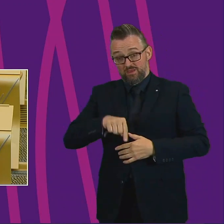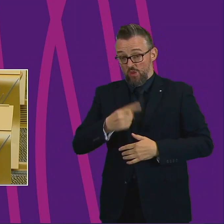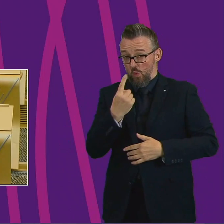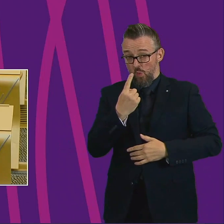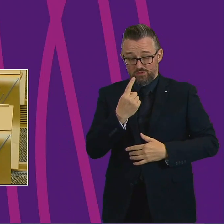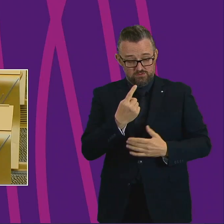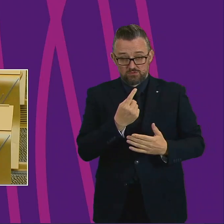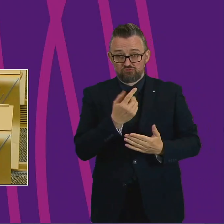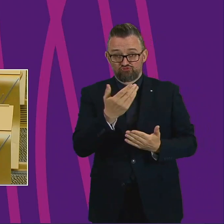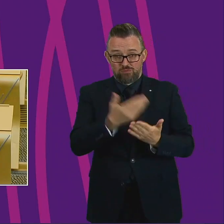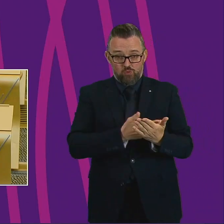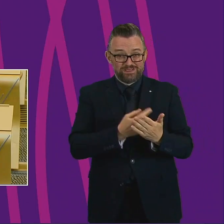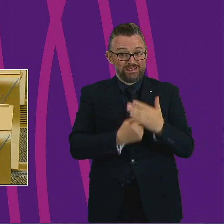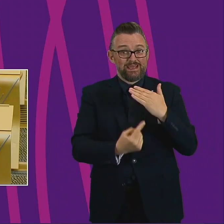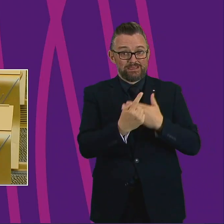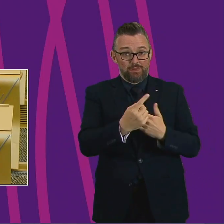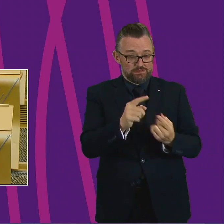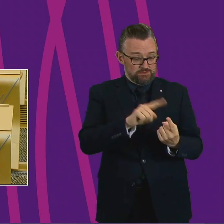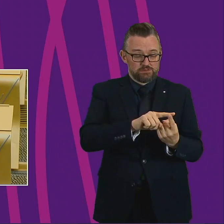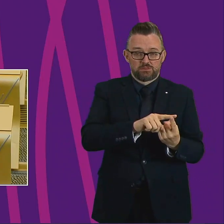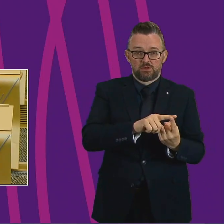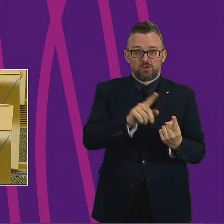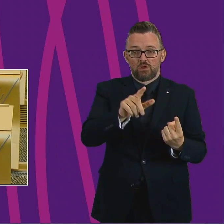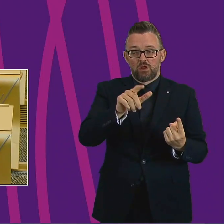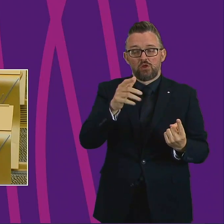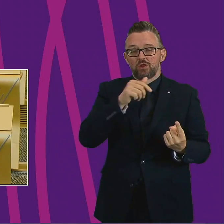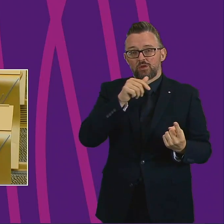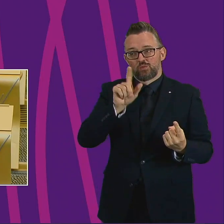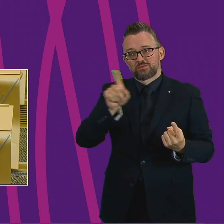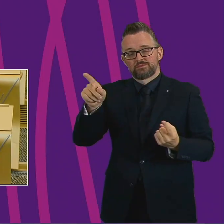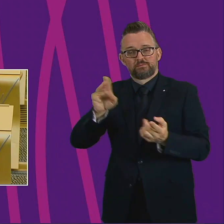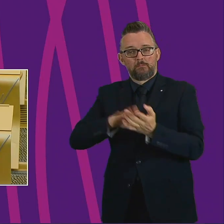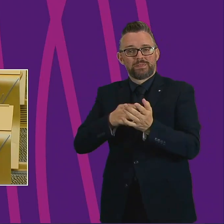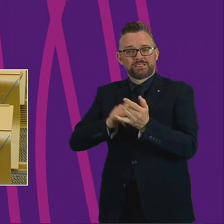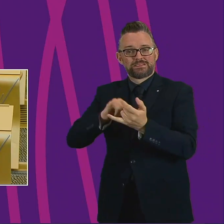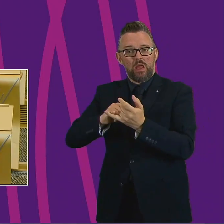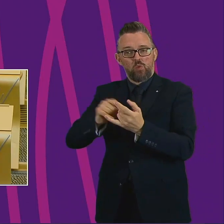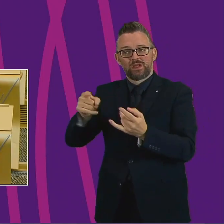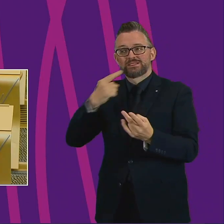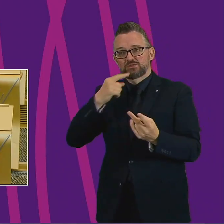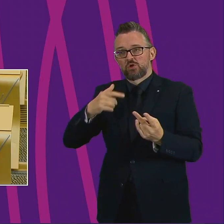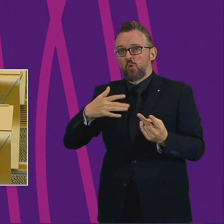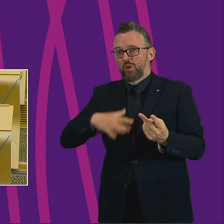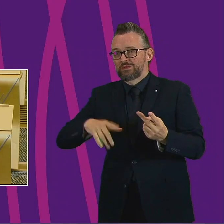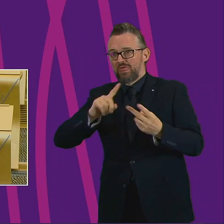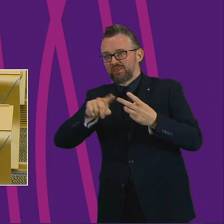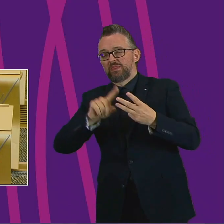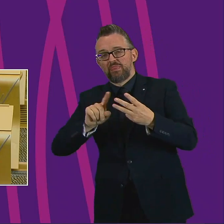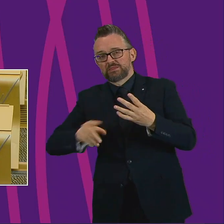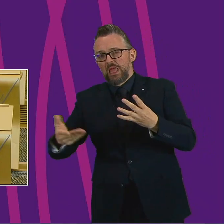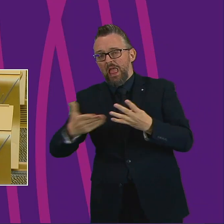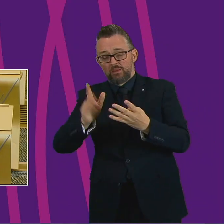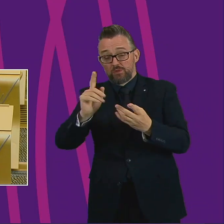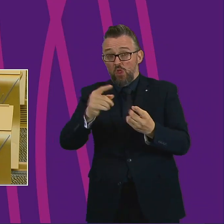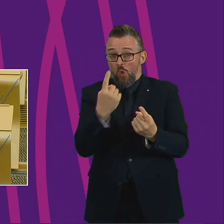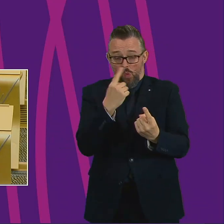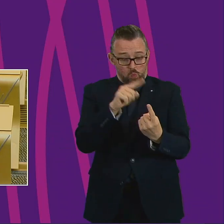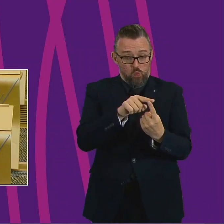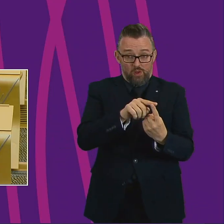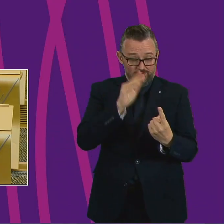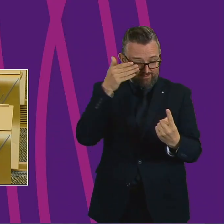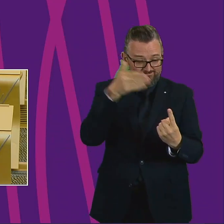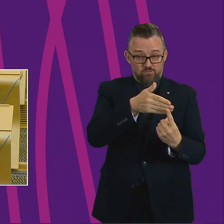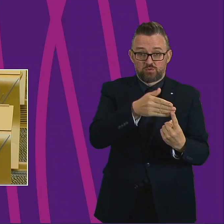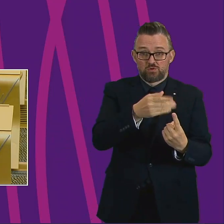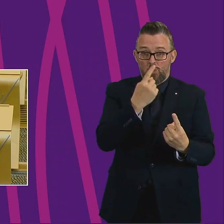independent review, notwithstanding Mr Sarwar's comments about where he would have liked it to have gone and his concerns around it, which I